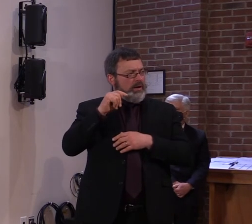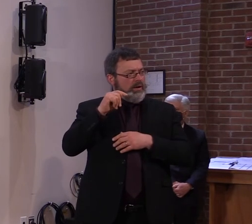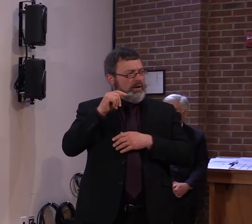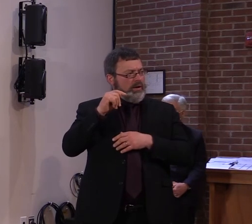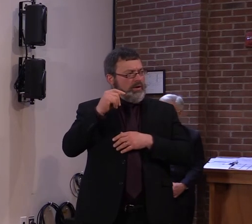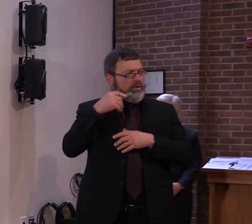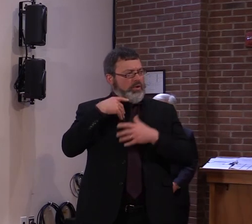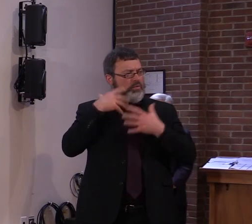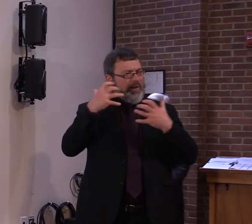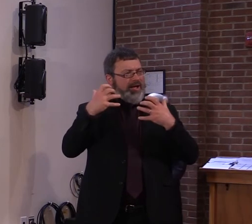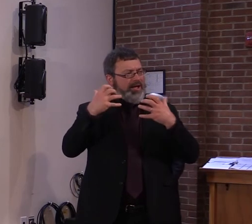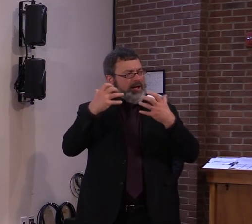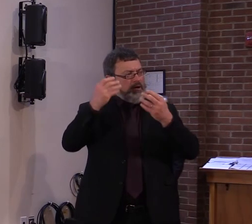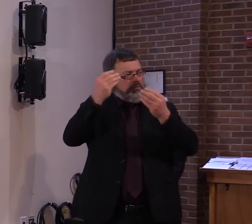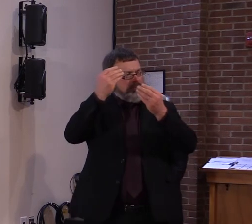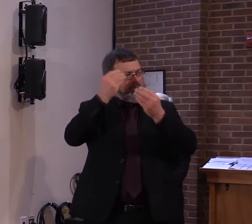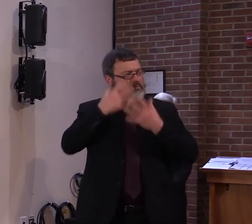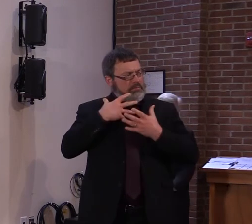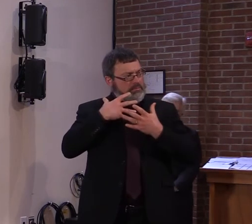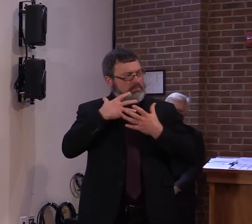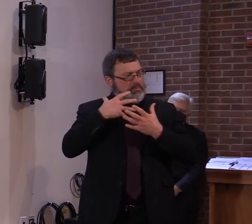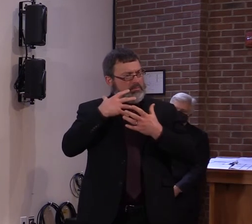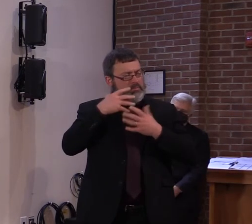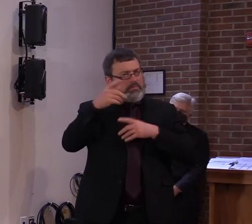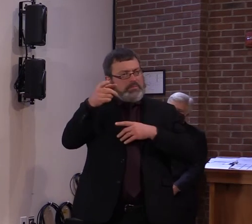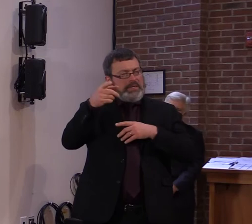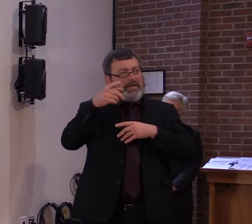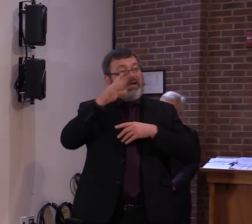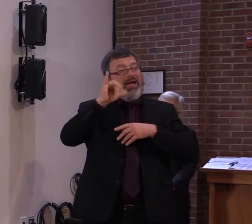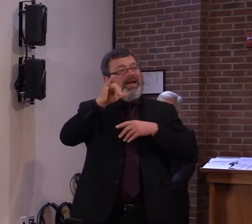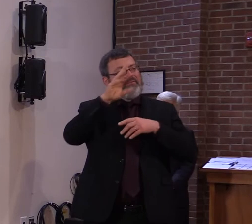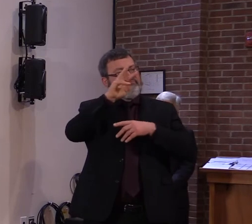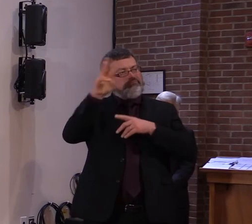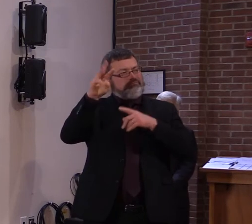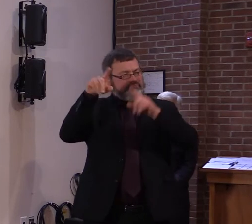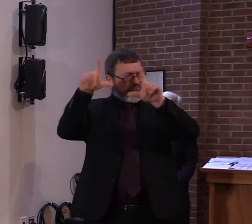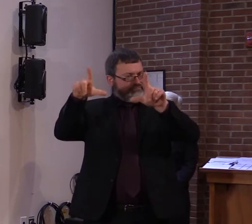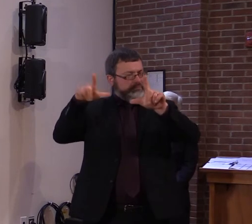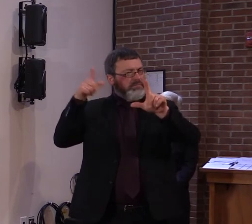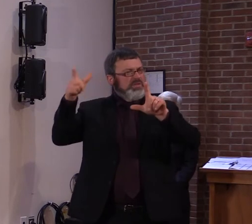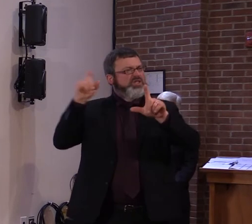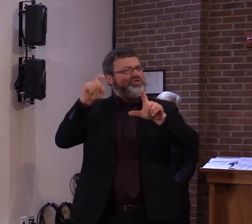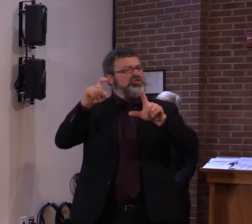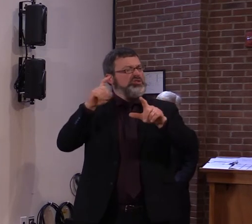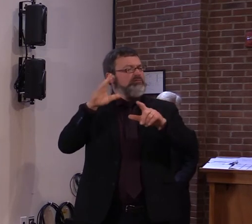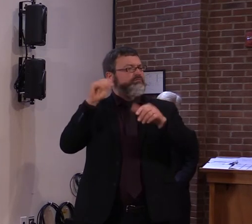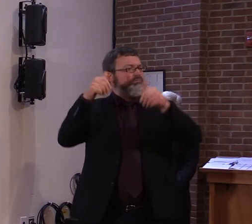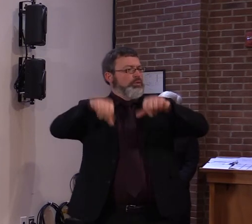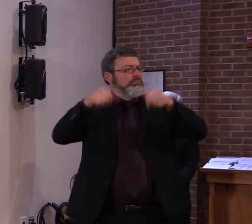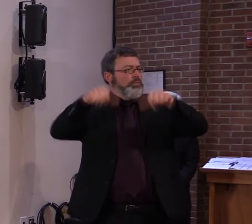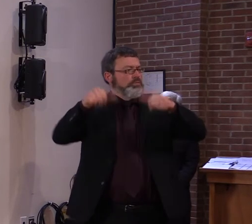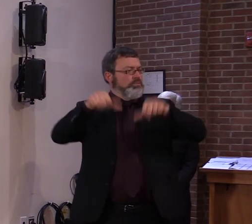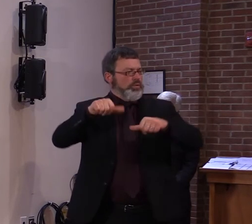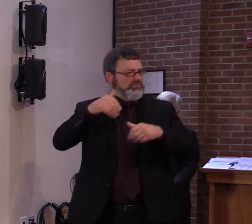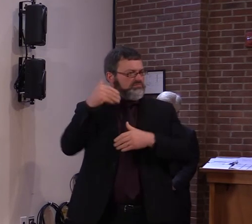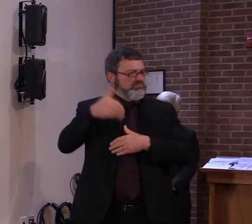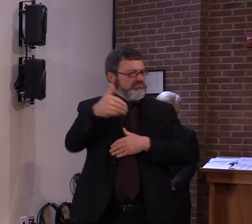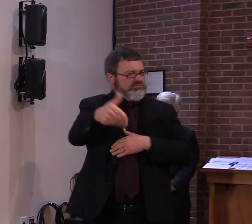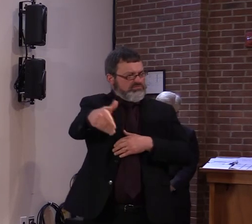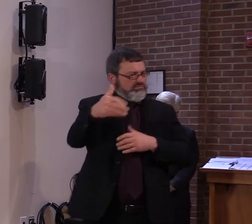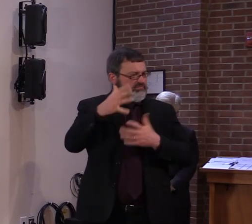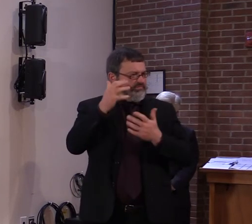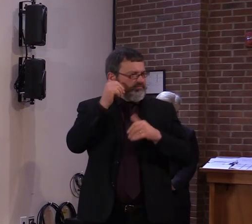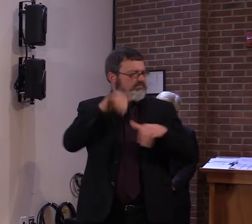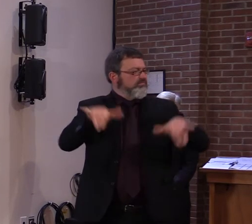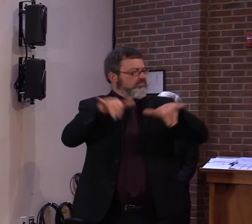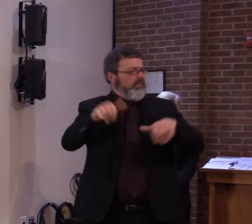don't have the answer, Greg. So we'll just work our way through it. I don't think the answer is going to change from the answer